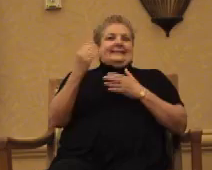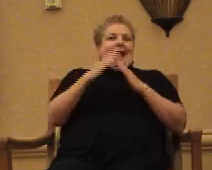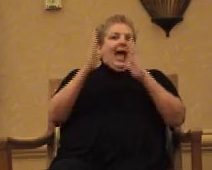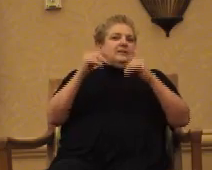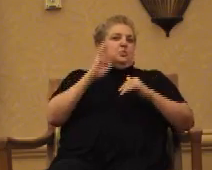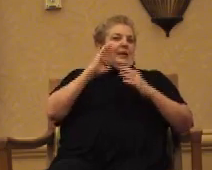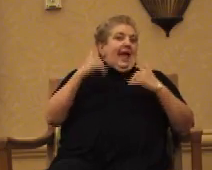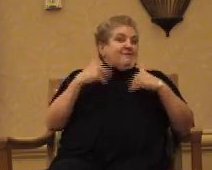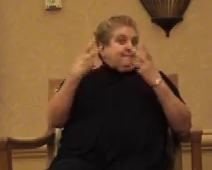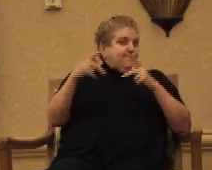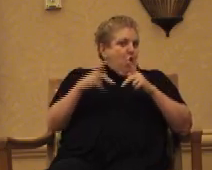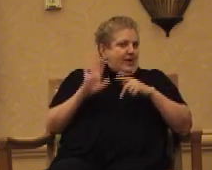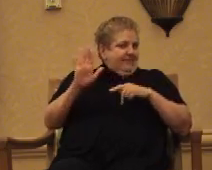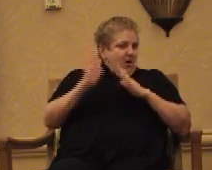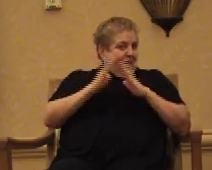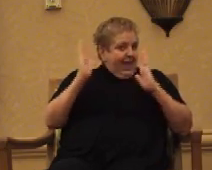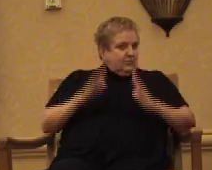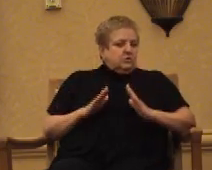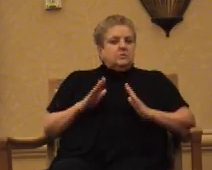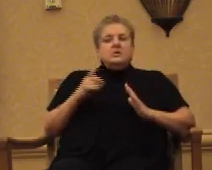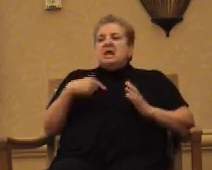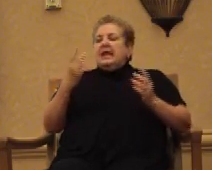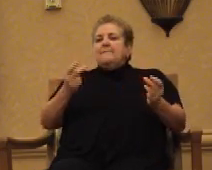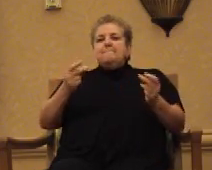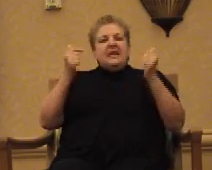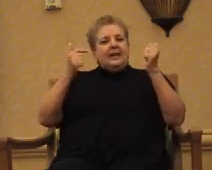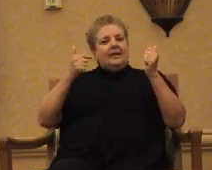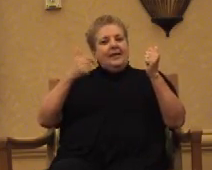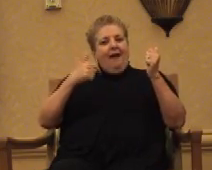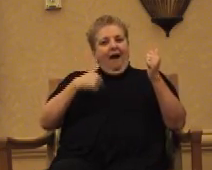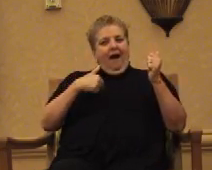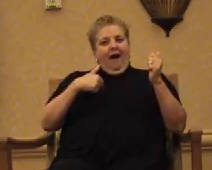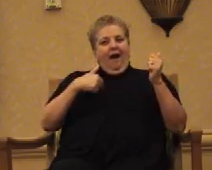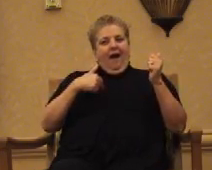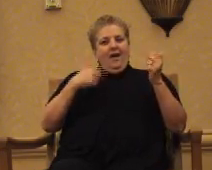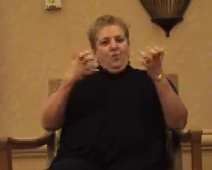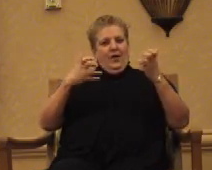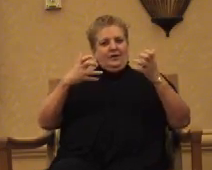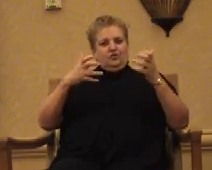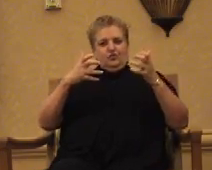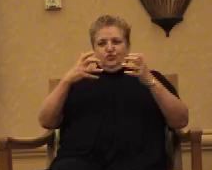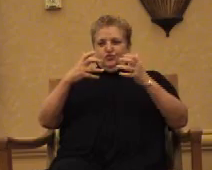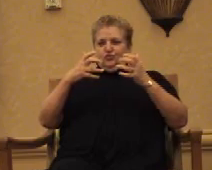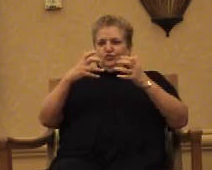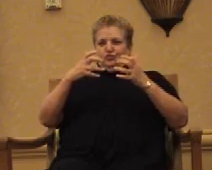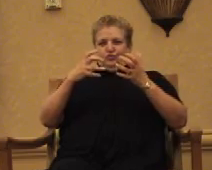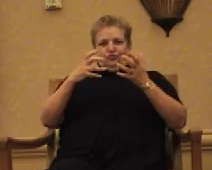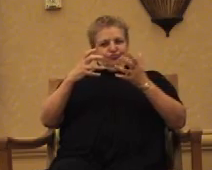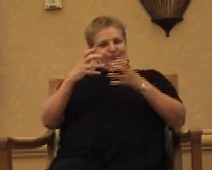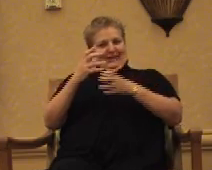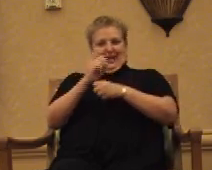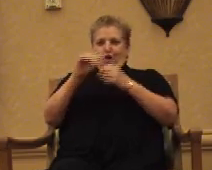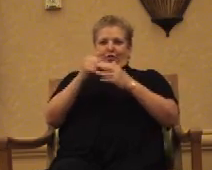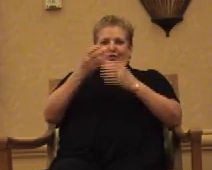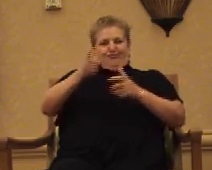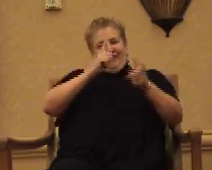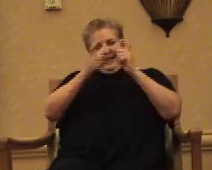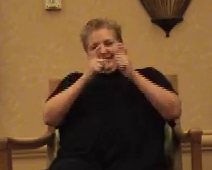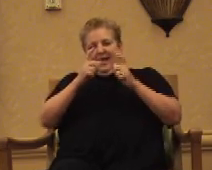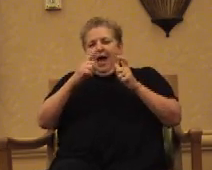that weekend, and I was immediately the guy who wanted to be in charge of supply. I'm obsessed with supply. You